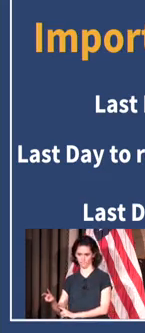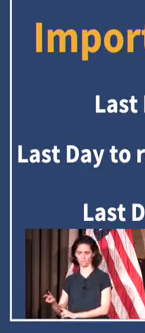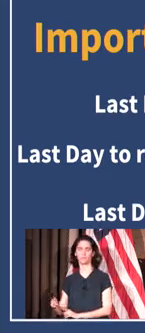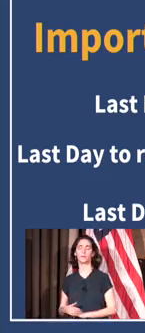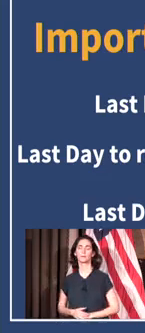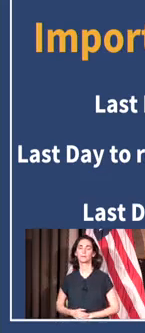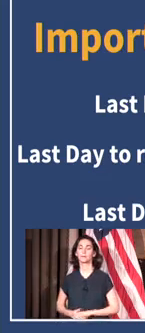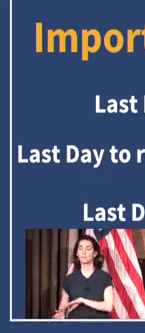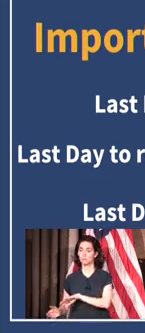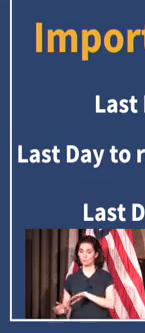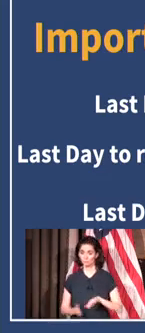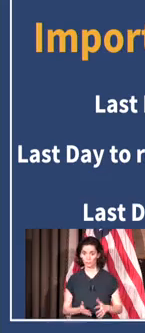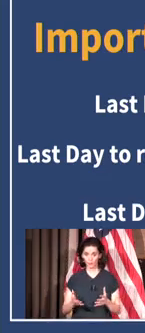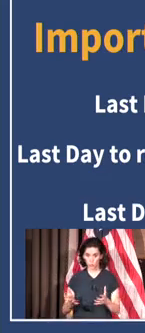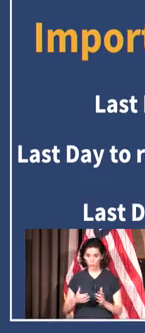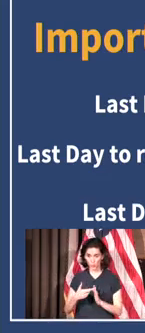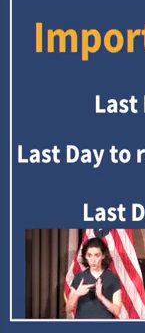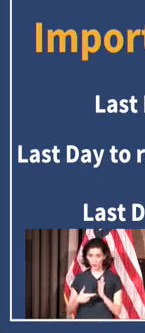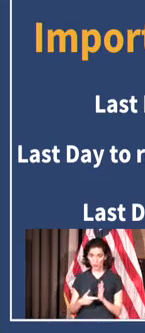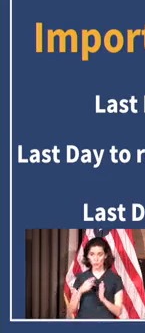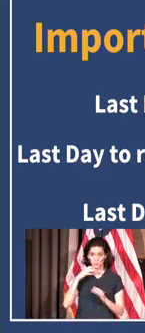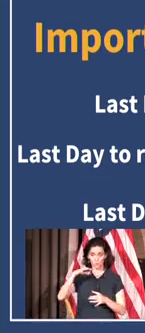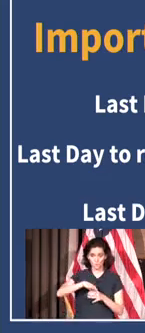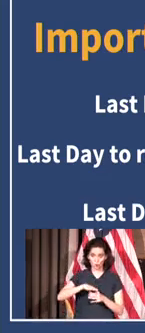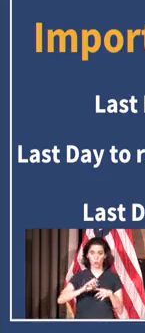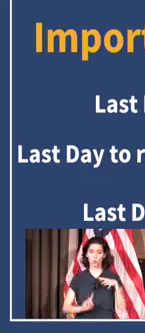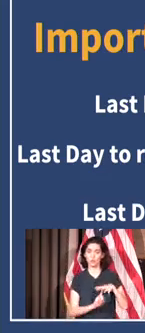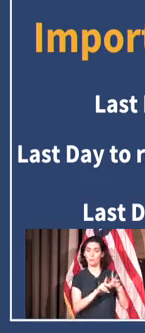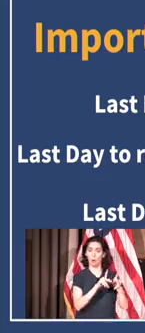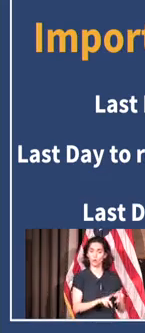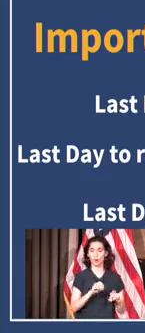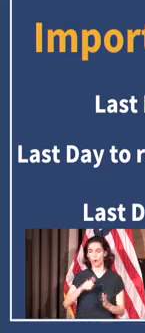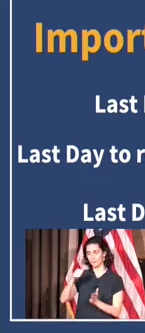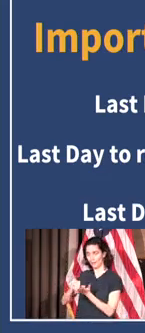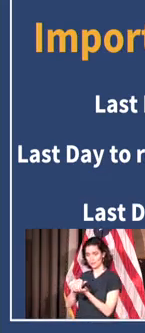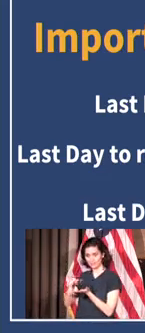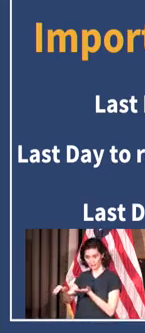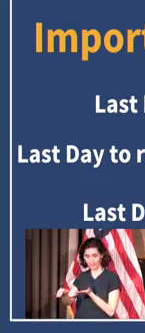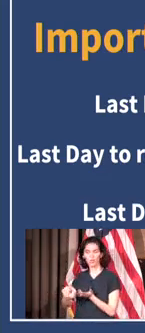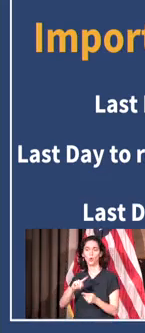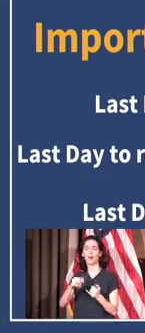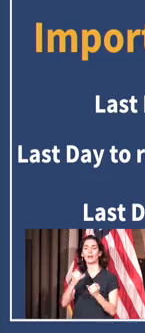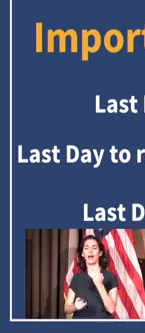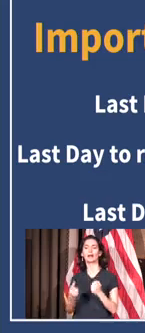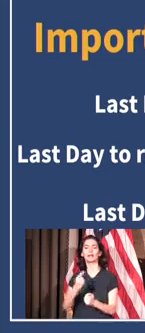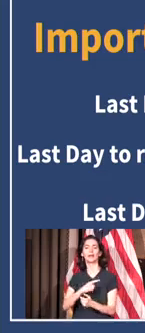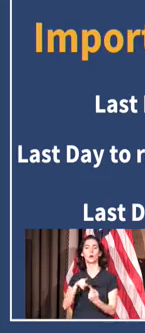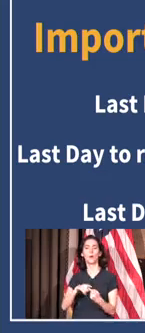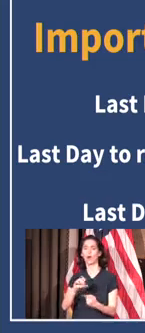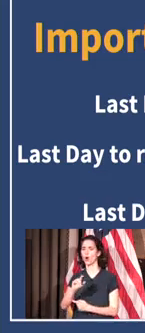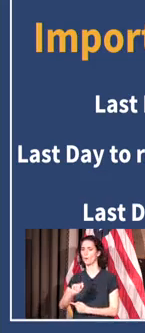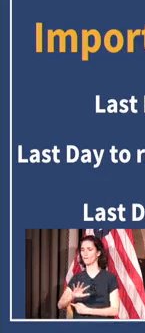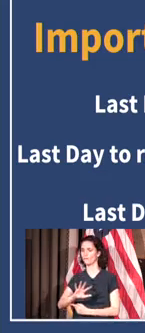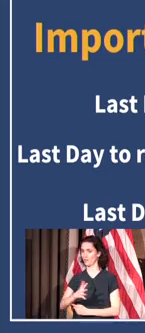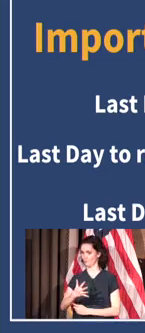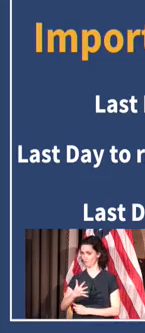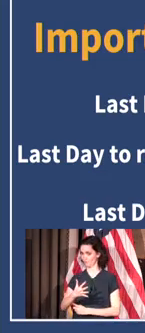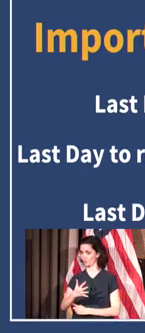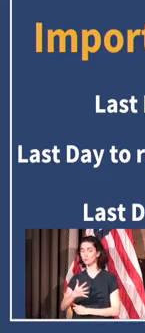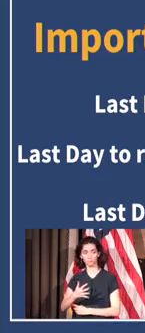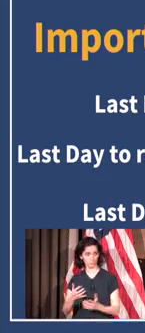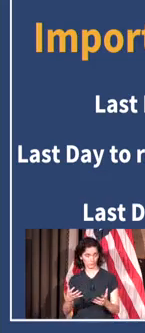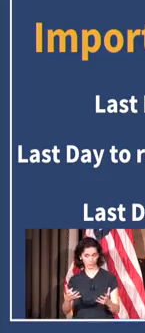by mail is October the 5th. So if you're not registered to vote and you want to participate